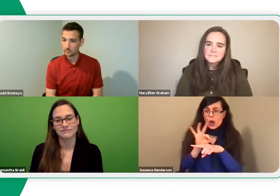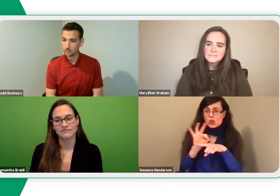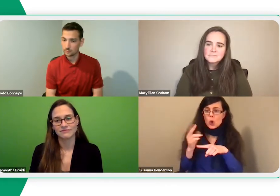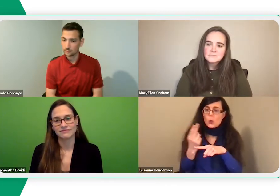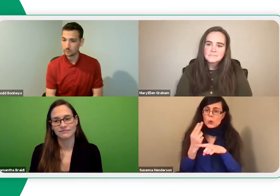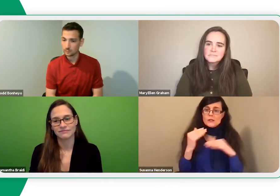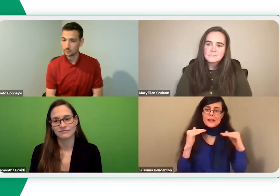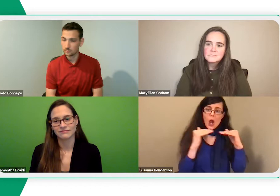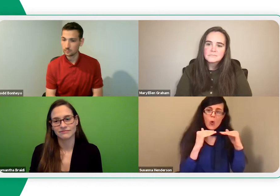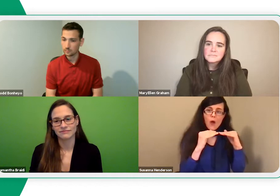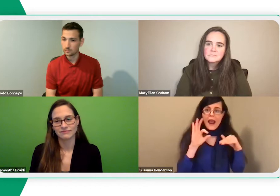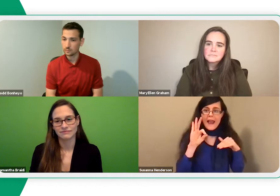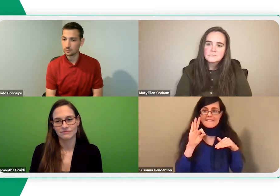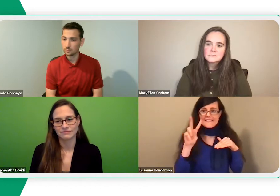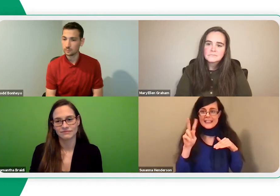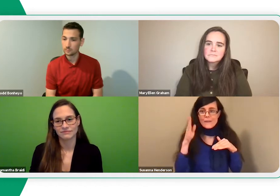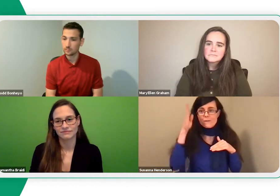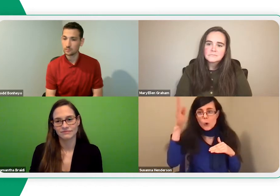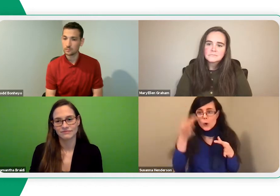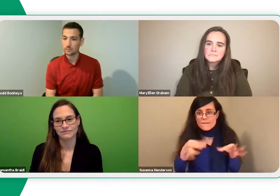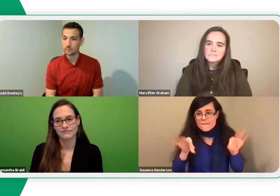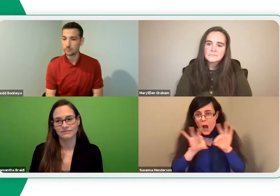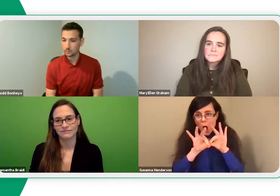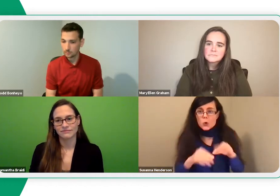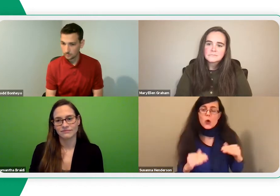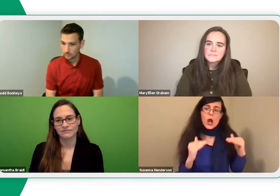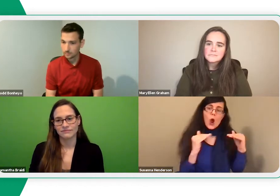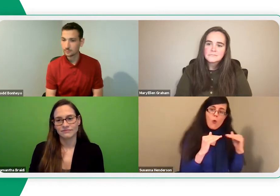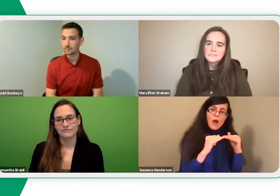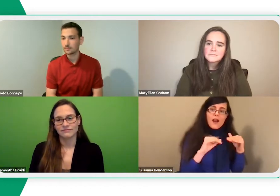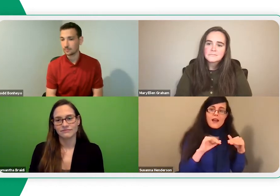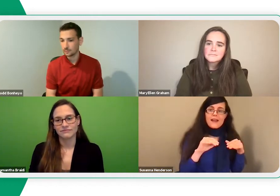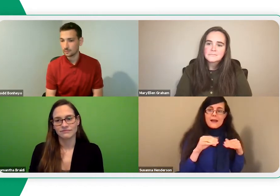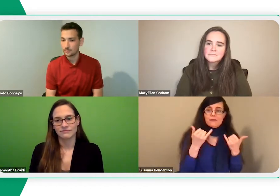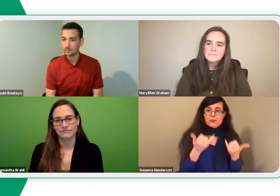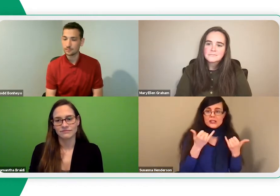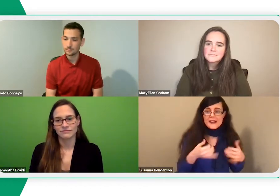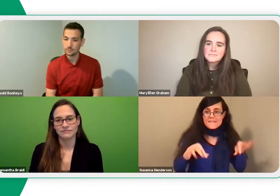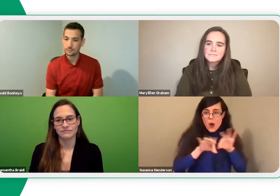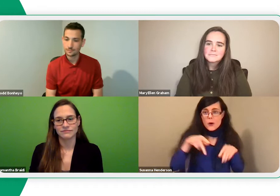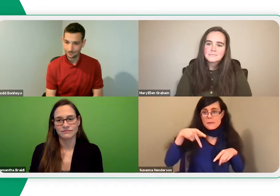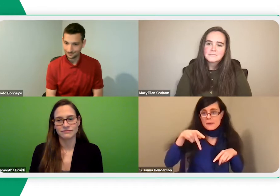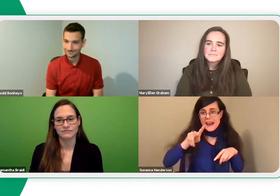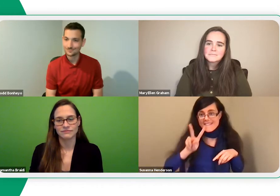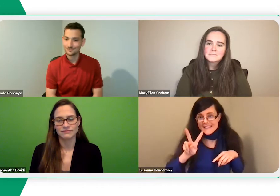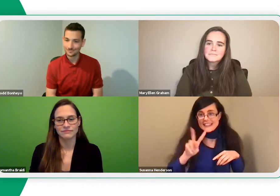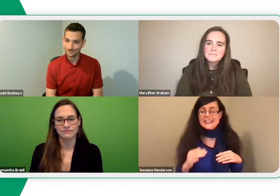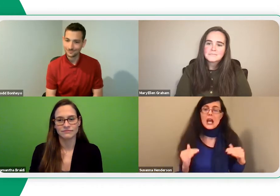it. Just three simple functions: equal FV, future value,